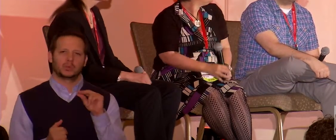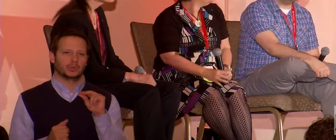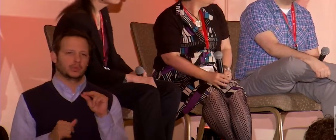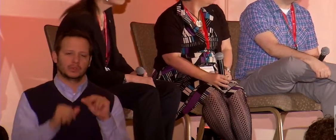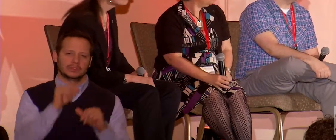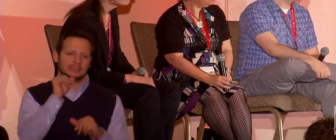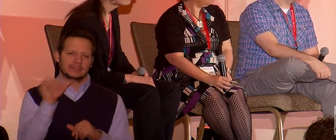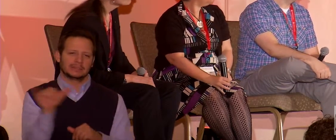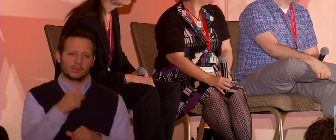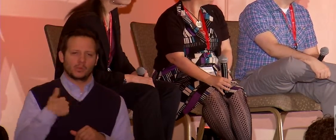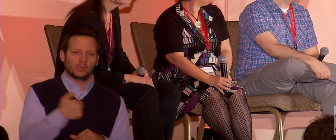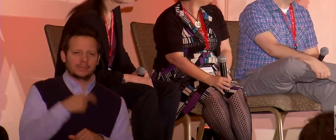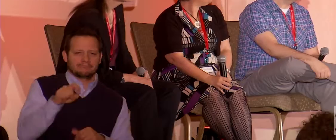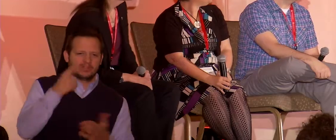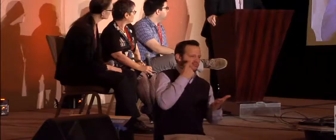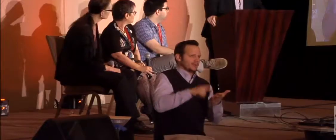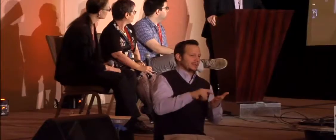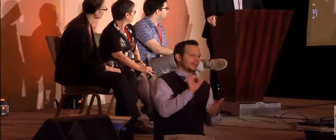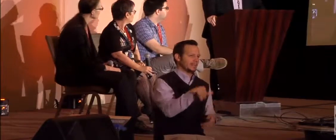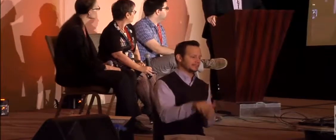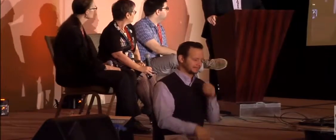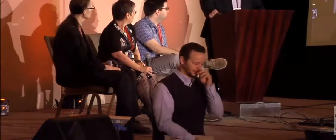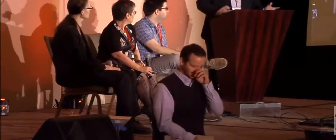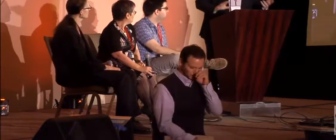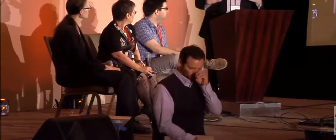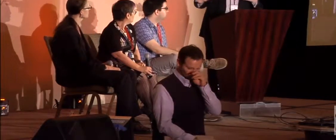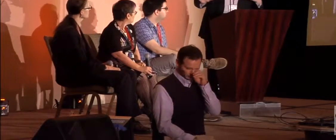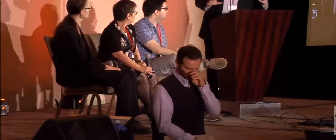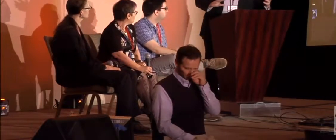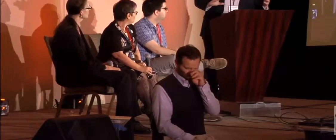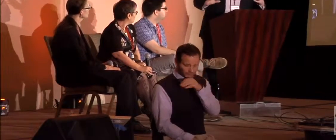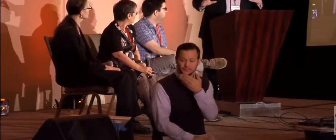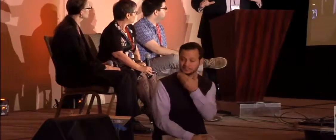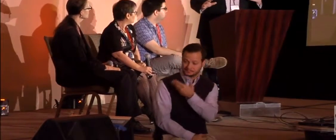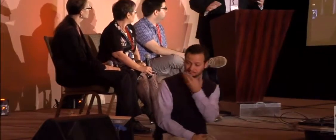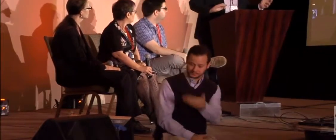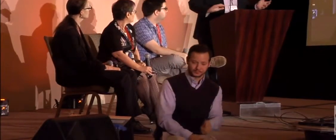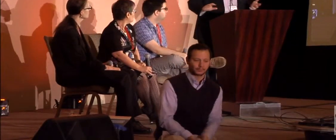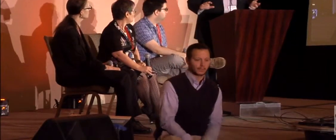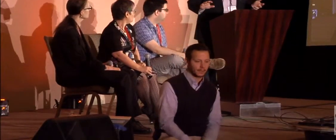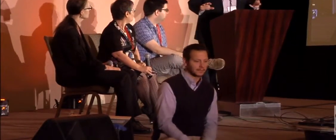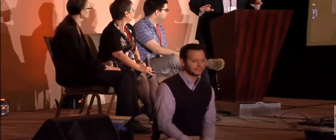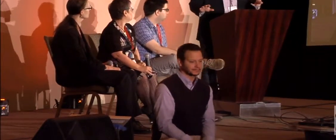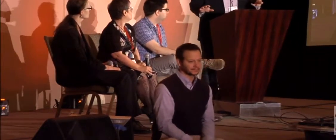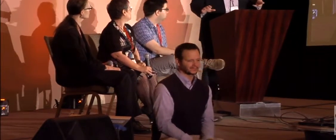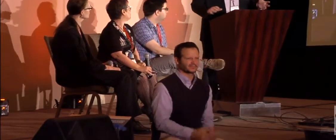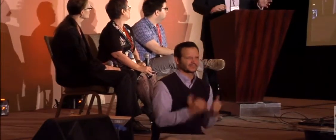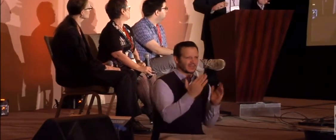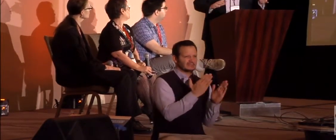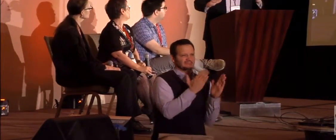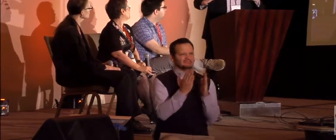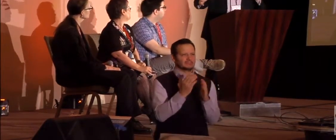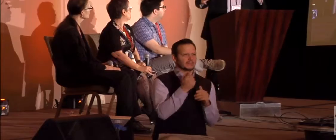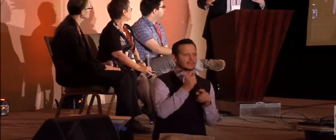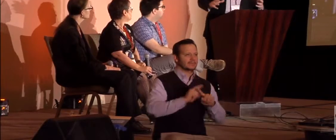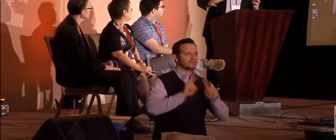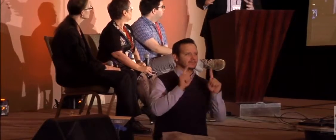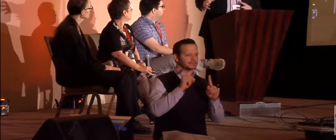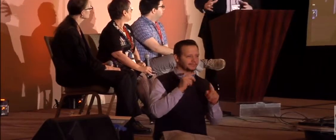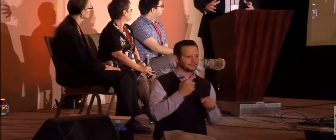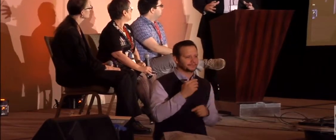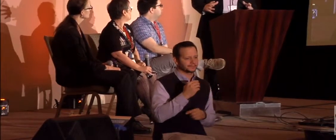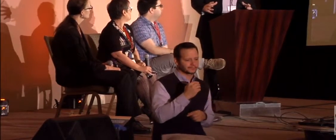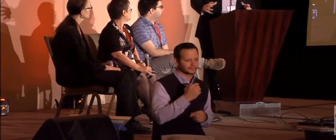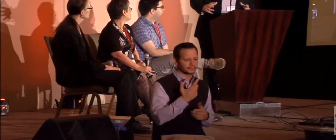Sure. Great. Thank you. Thank you all very much for that. Going, shifting gears a little bit into working within